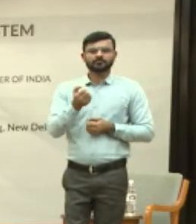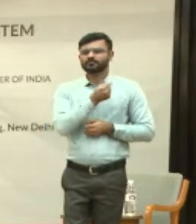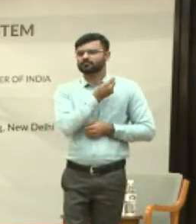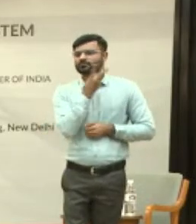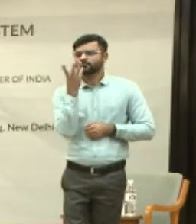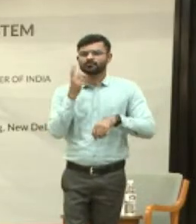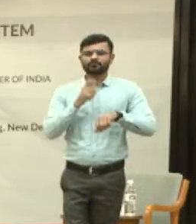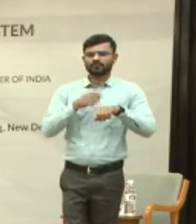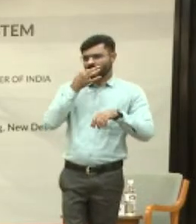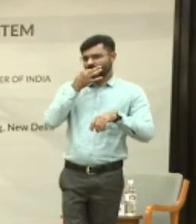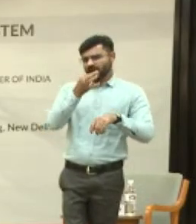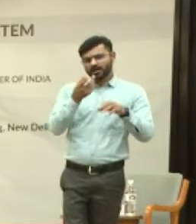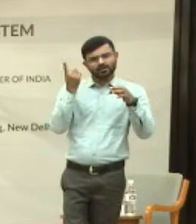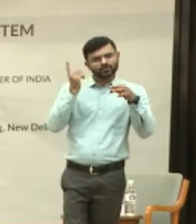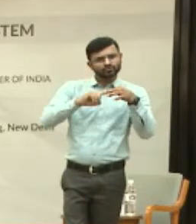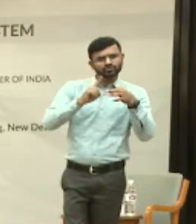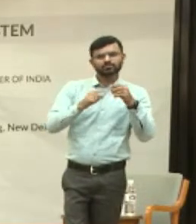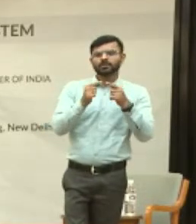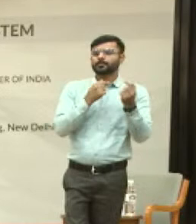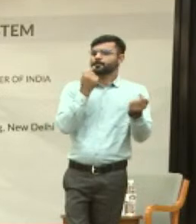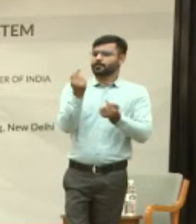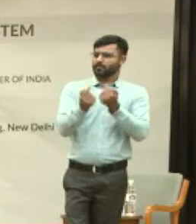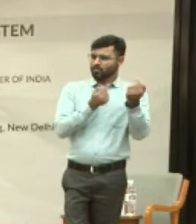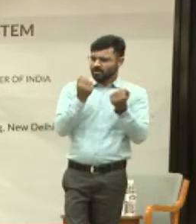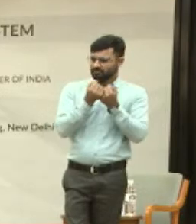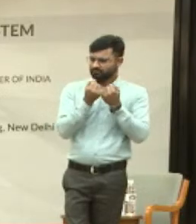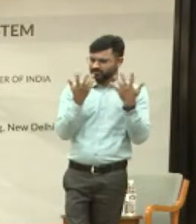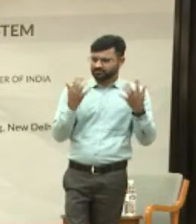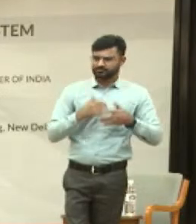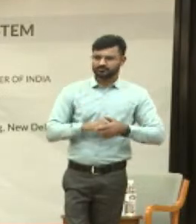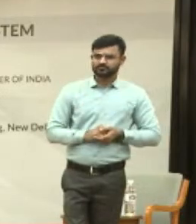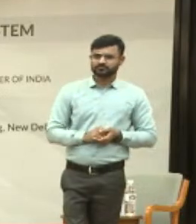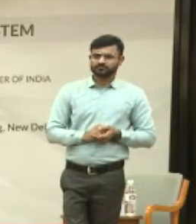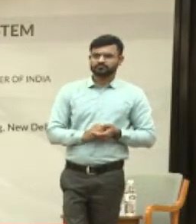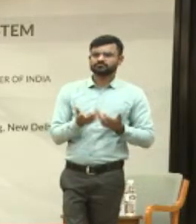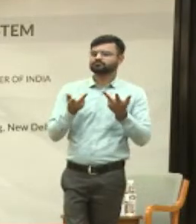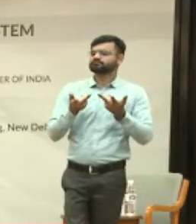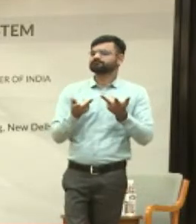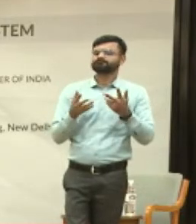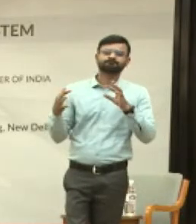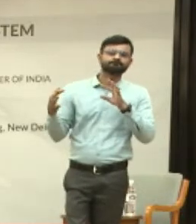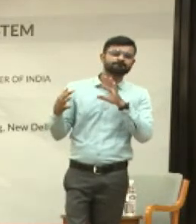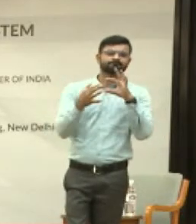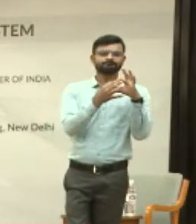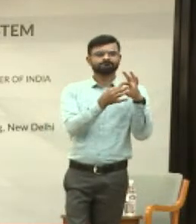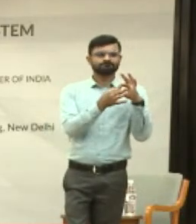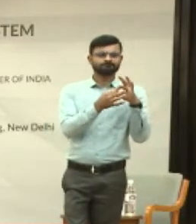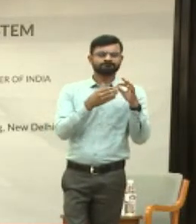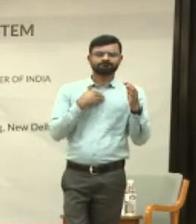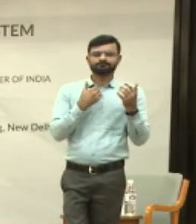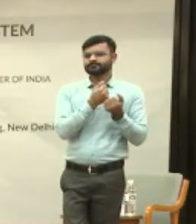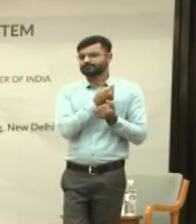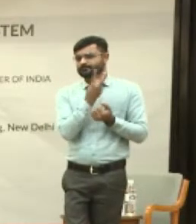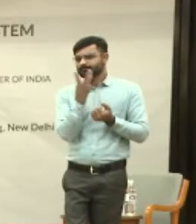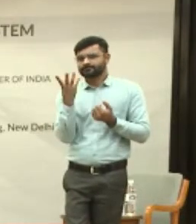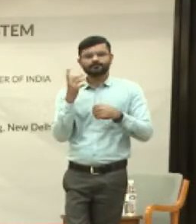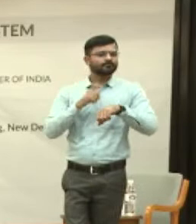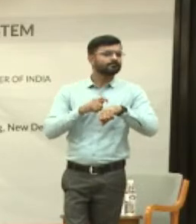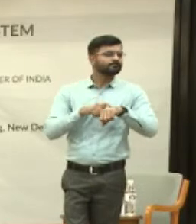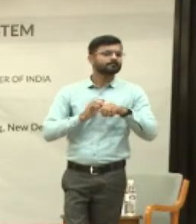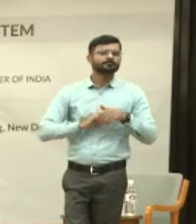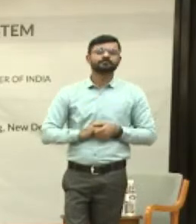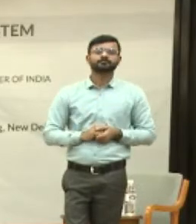of times we ask questions about politicians. And contrast that with the number of